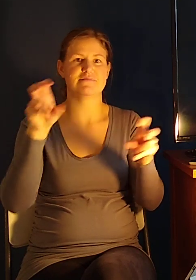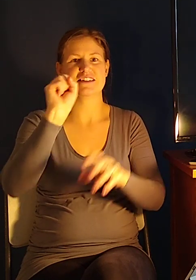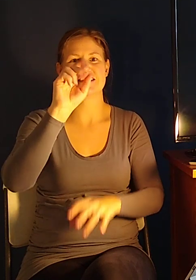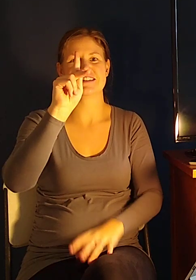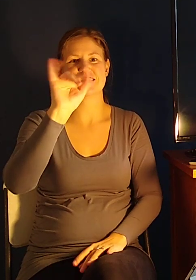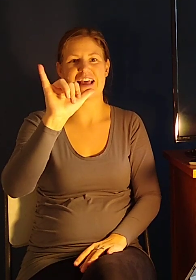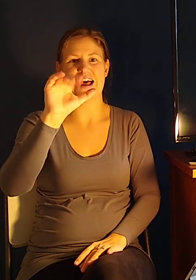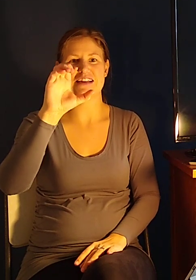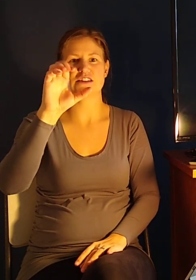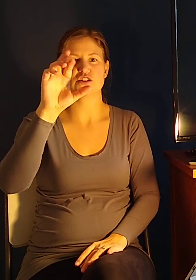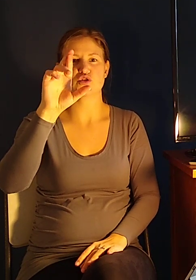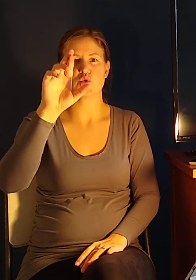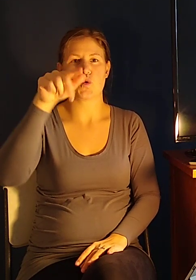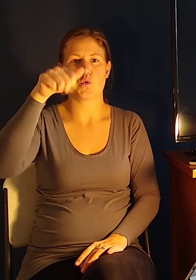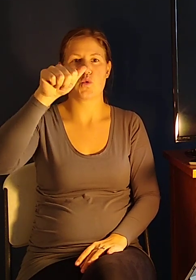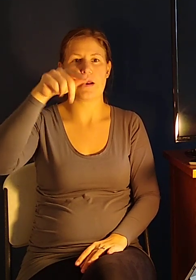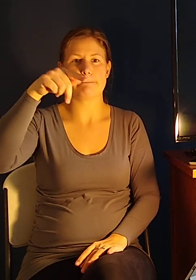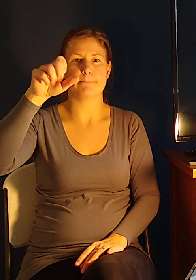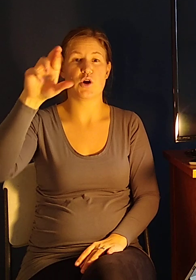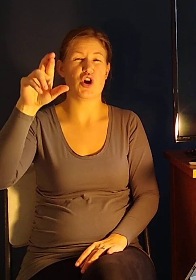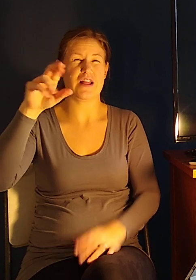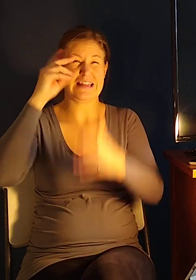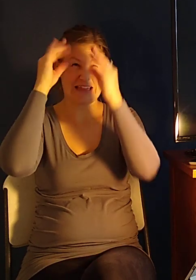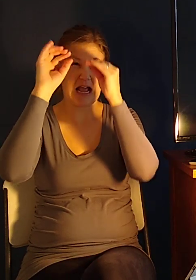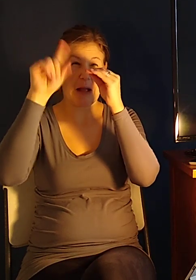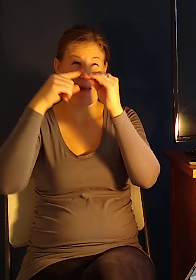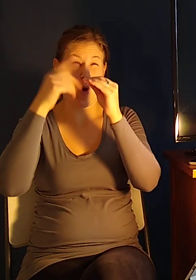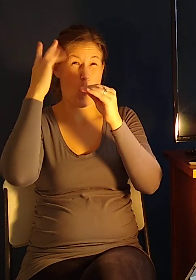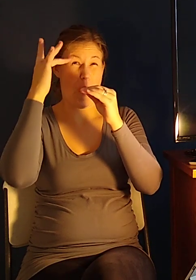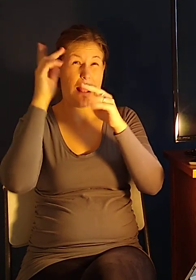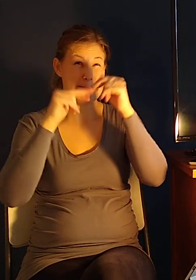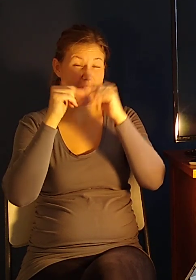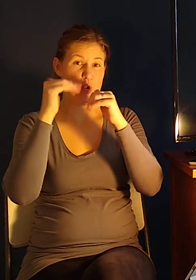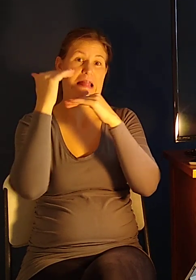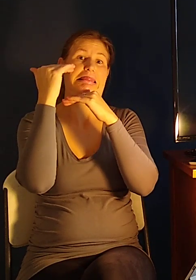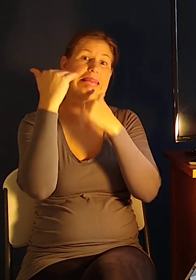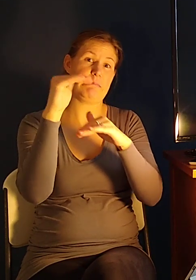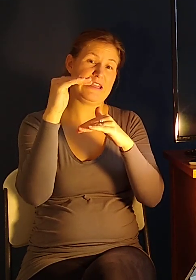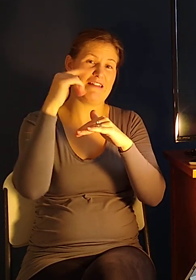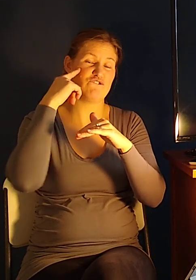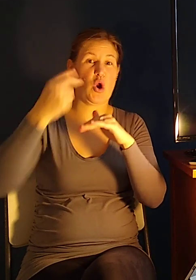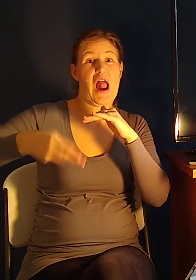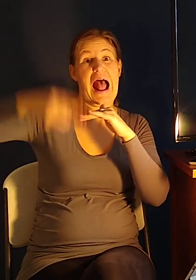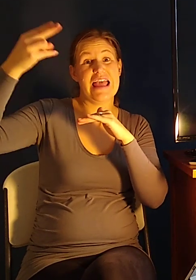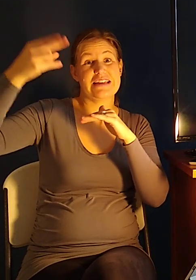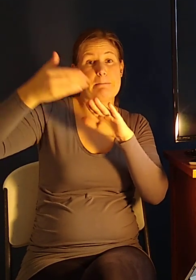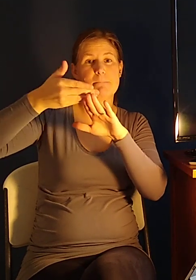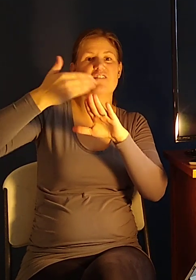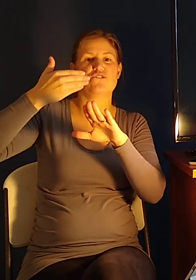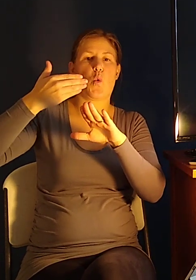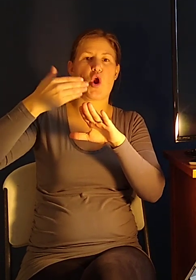Let's take a moment to consider why buildings were limited in constructed height prior to these inventions.